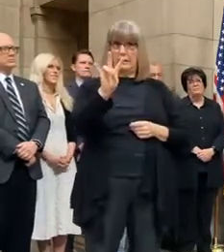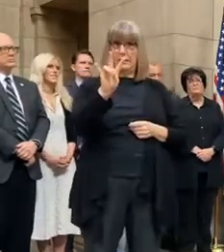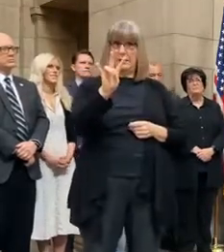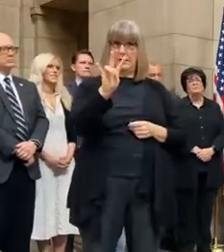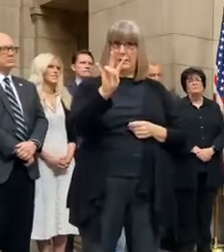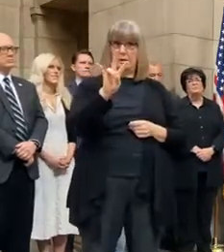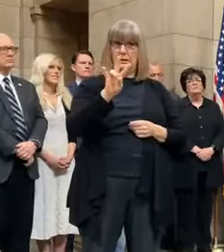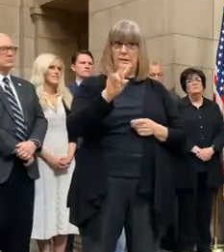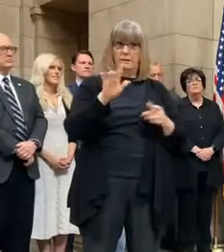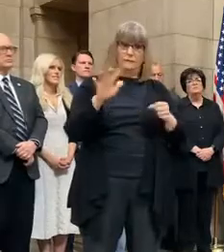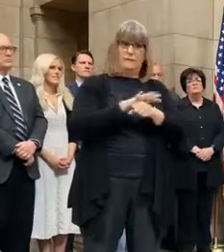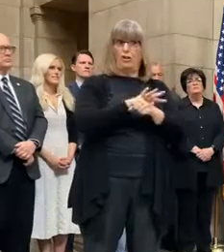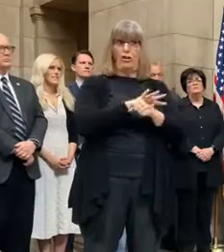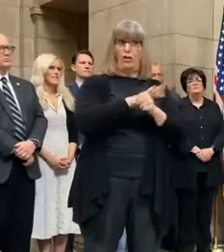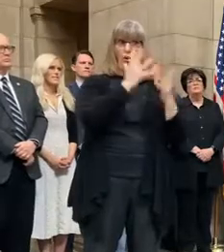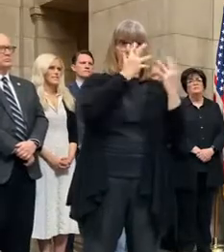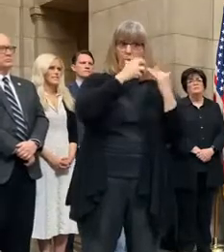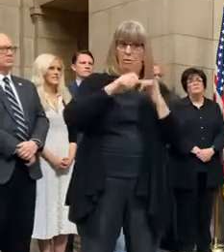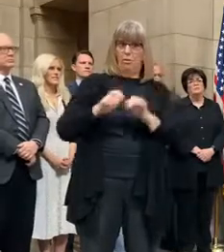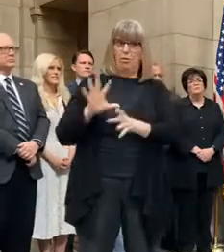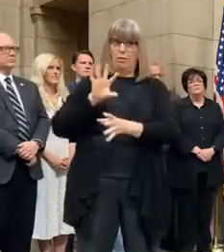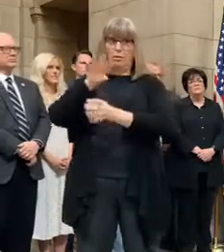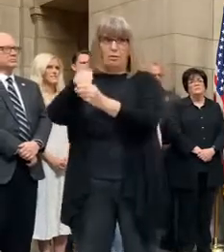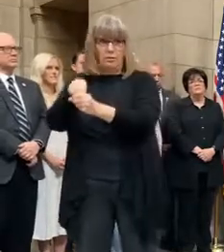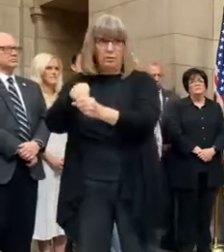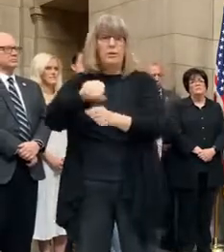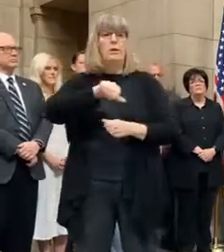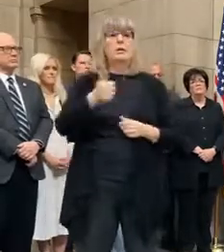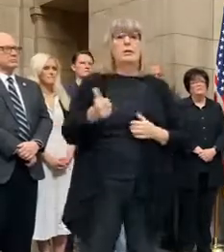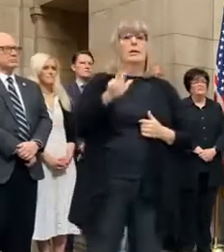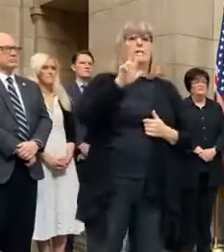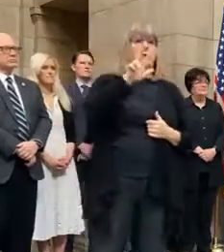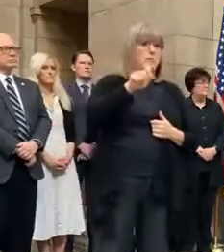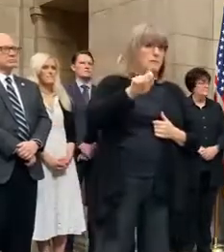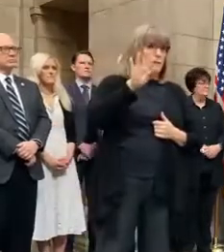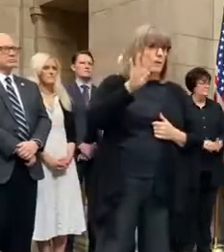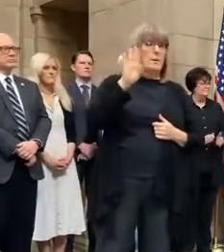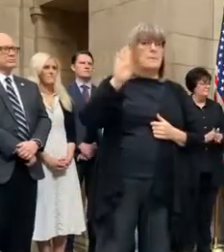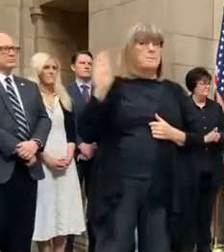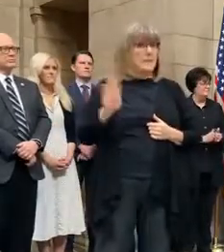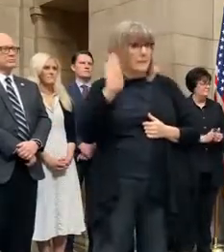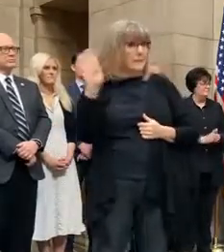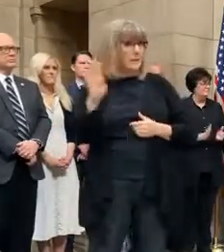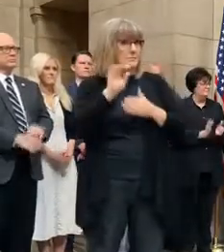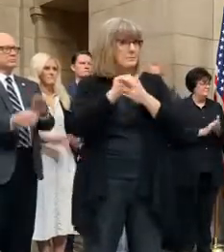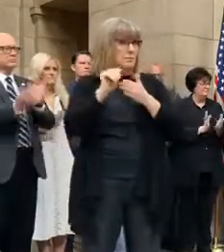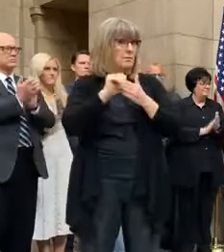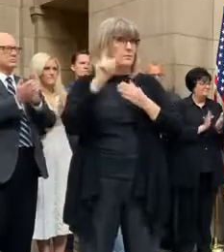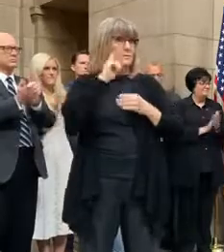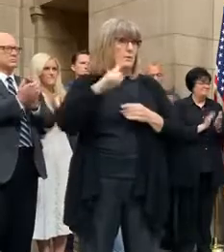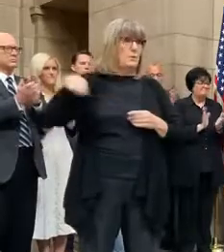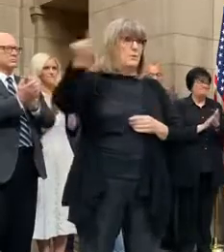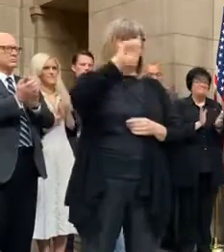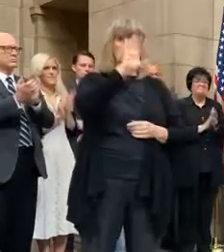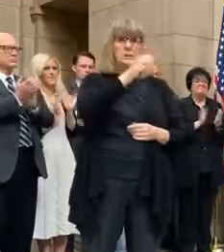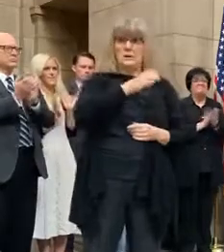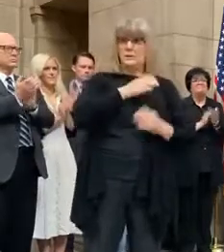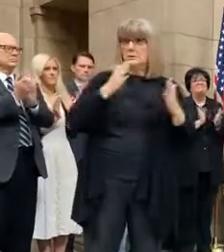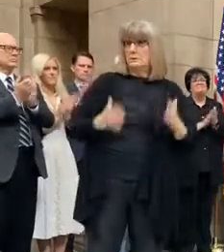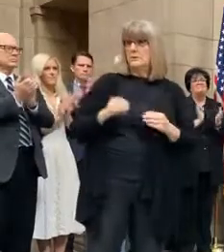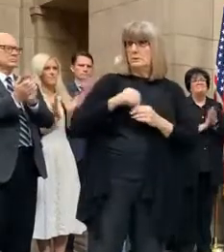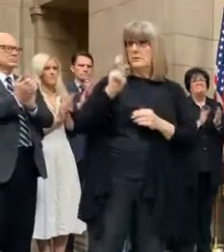2027, another $3.4 billion in tax relief to the citizens of Nebraska.